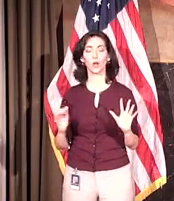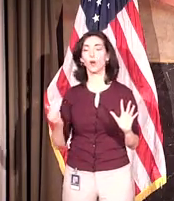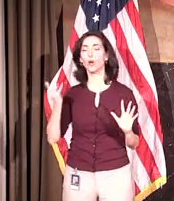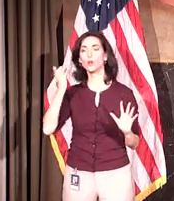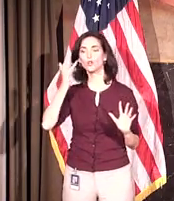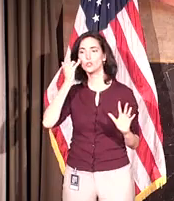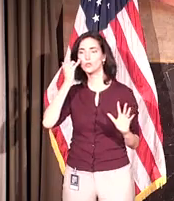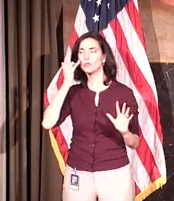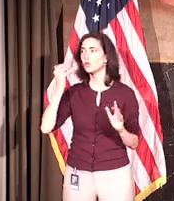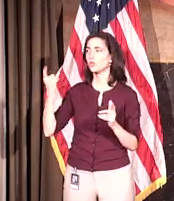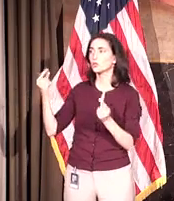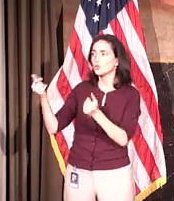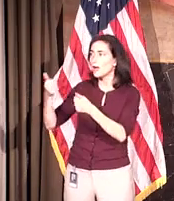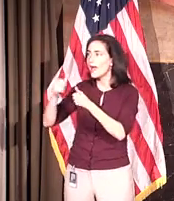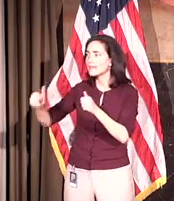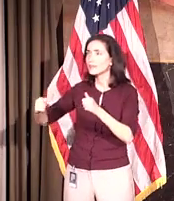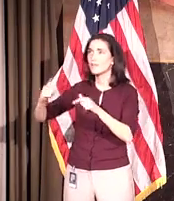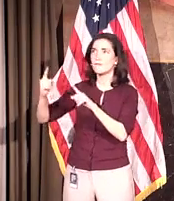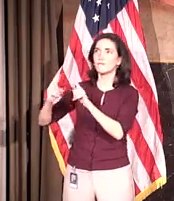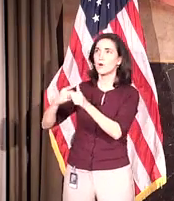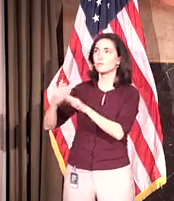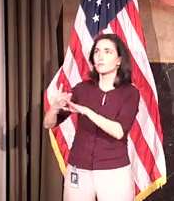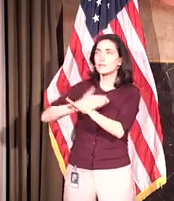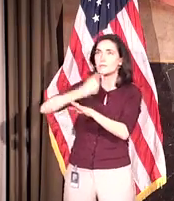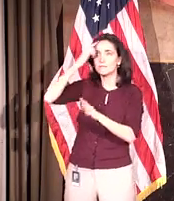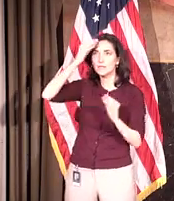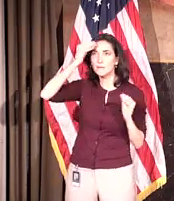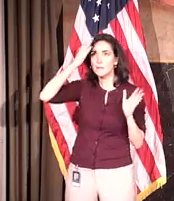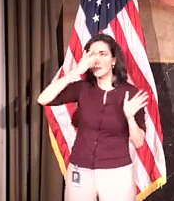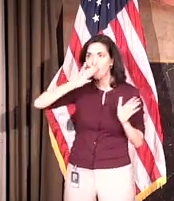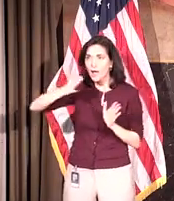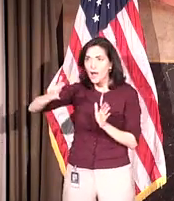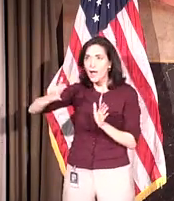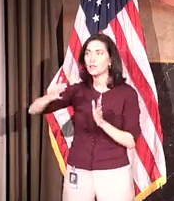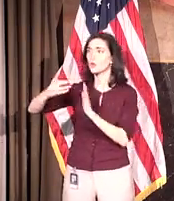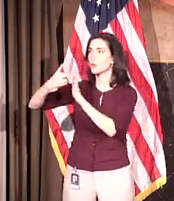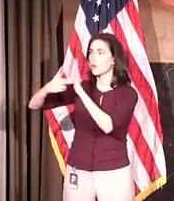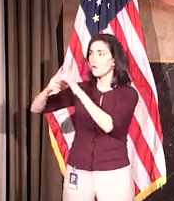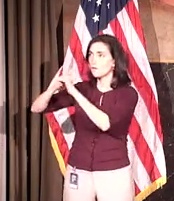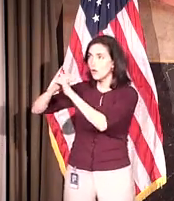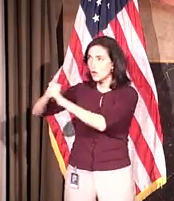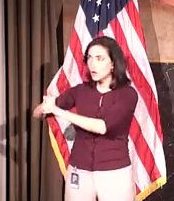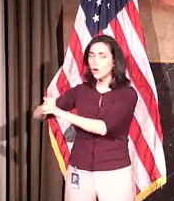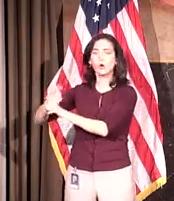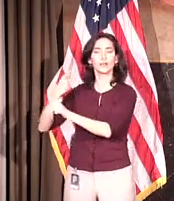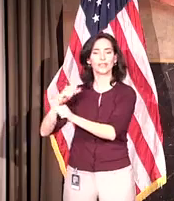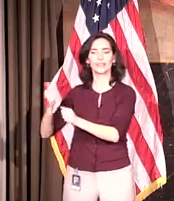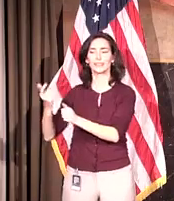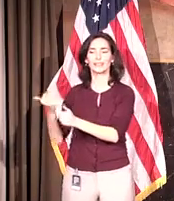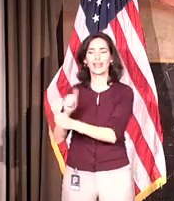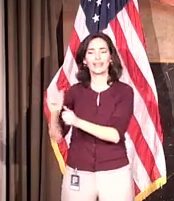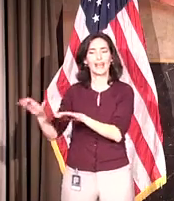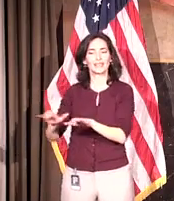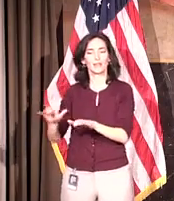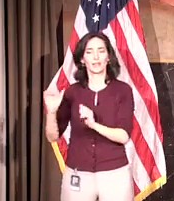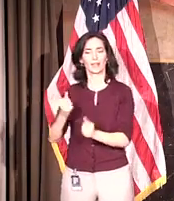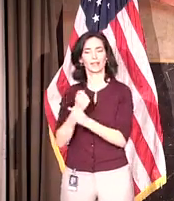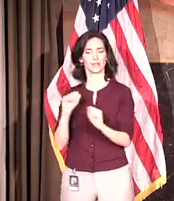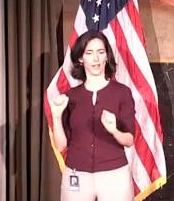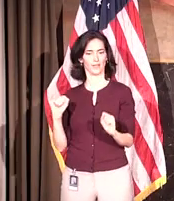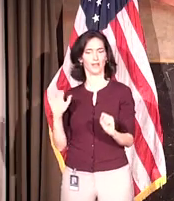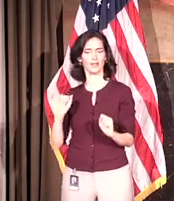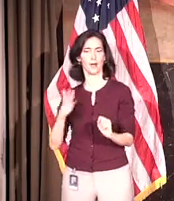thoughtful about how we go about it and use the right mitigation measures that we know about, we can do them safely. And that's a takeaway message that I